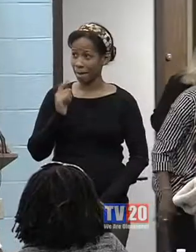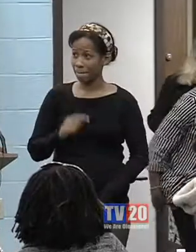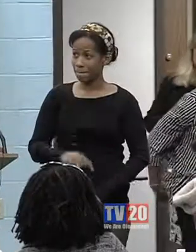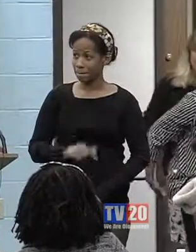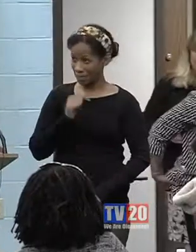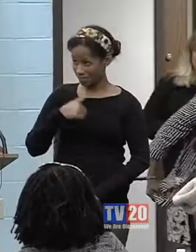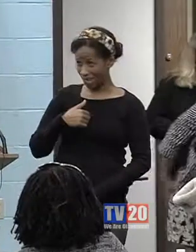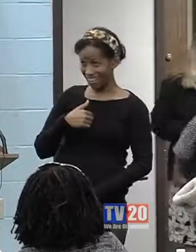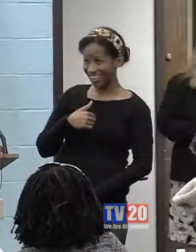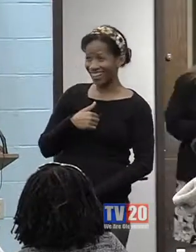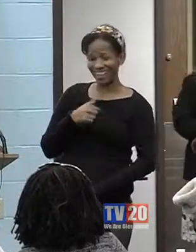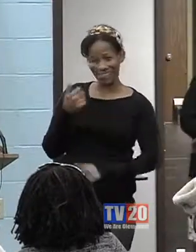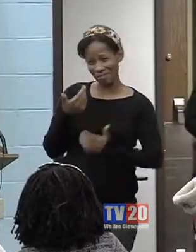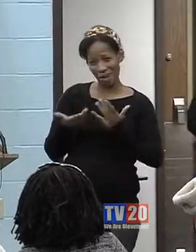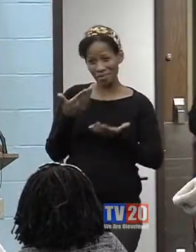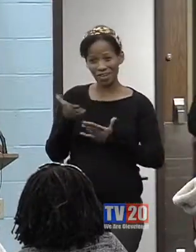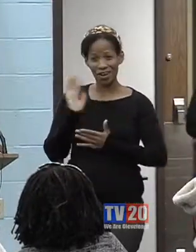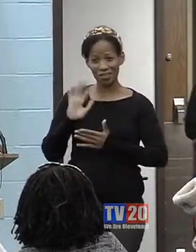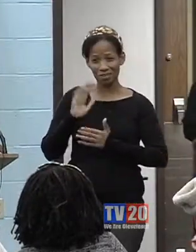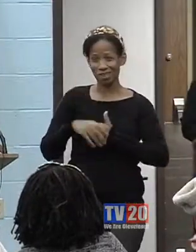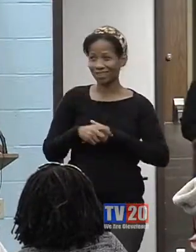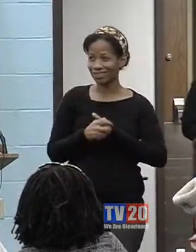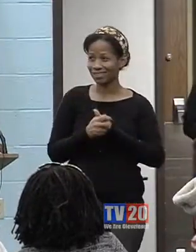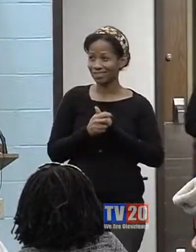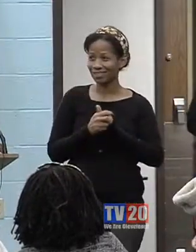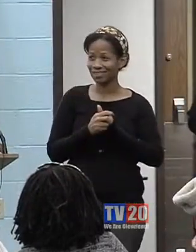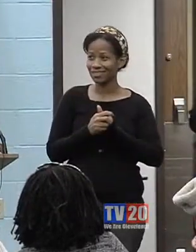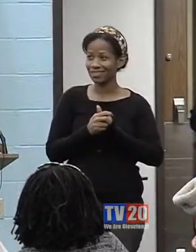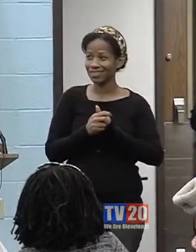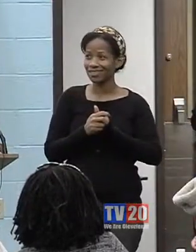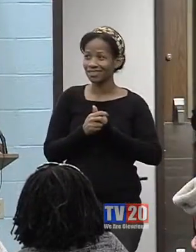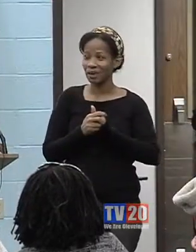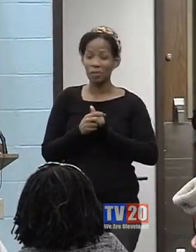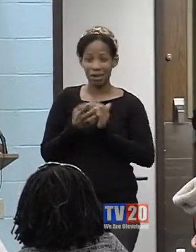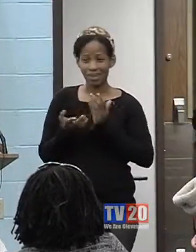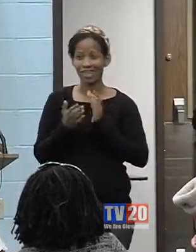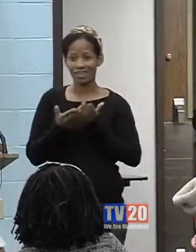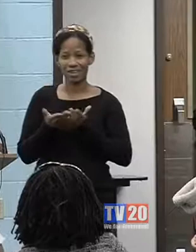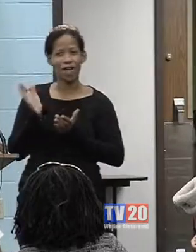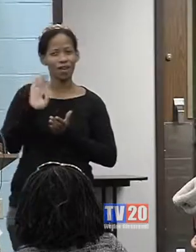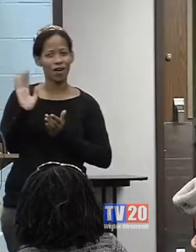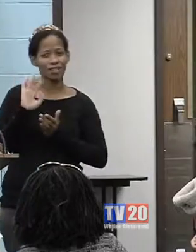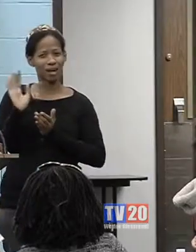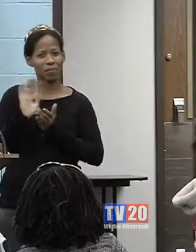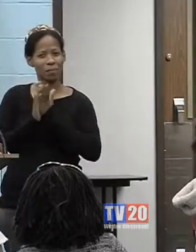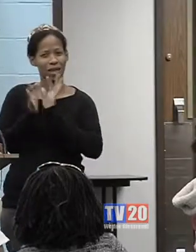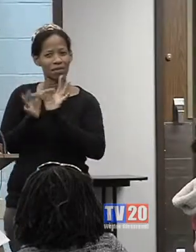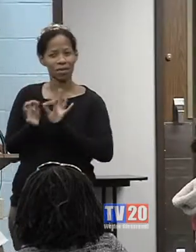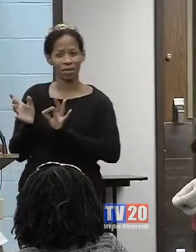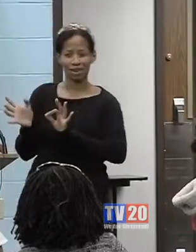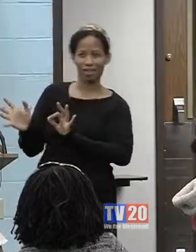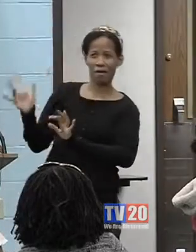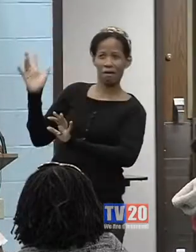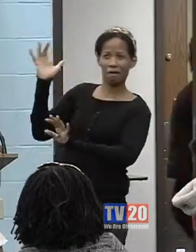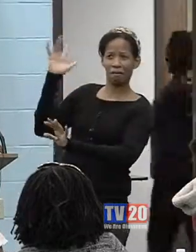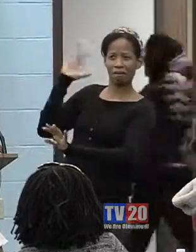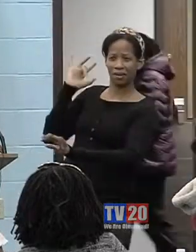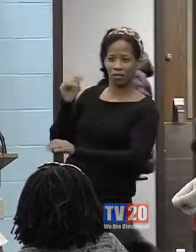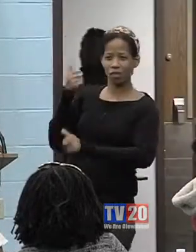to do what you do. With me? I think I used to interpret a long time ago. Oh, maybe. Way before I became a council member.